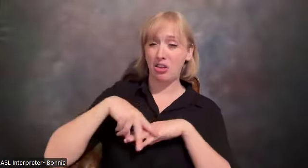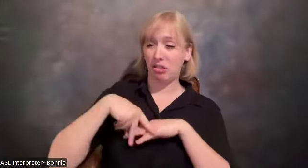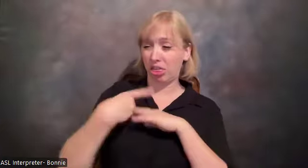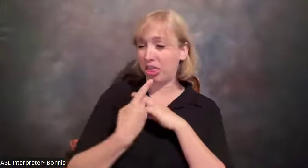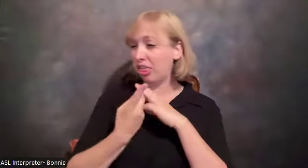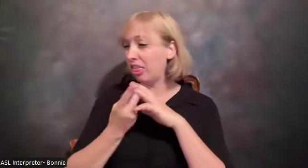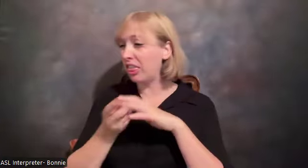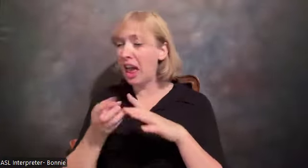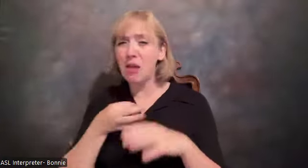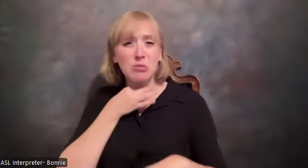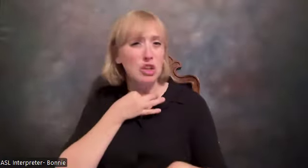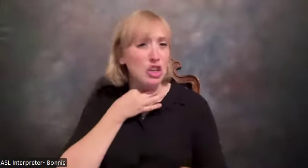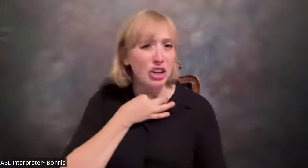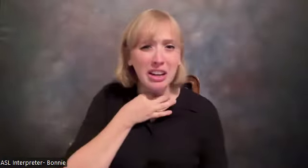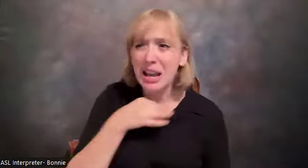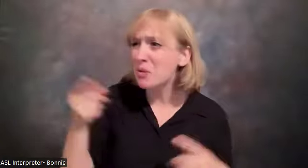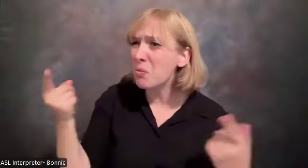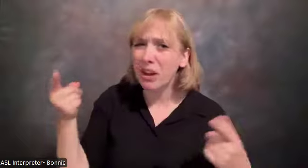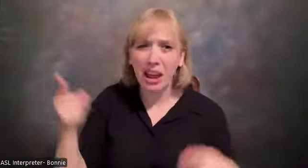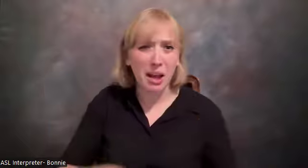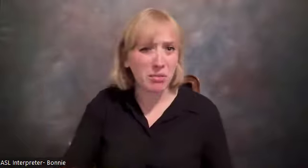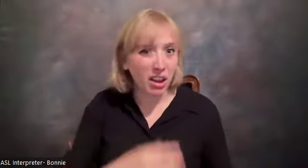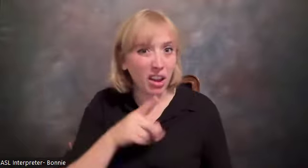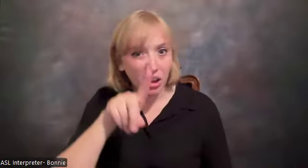I got questions too as to what happened.